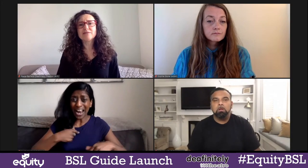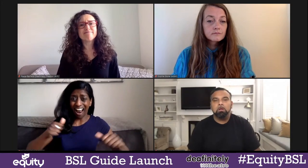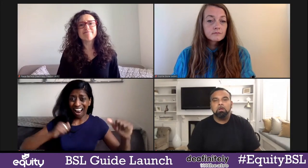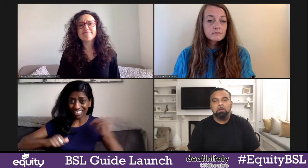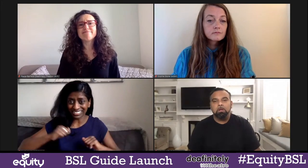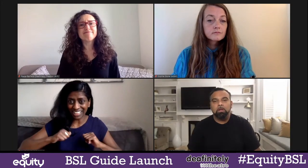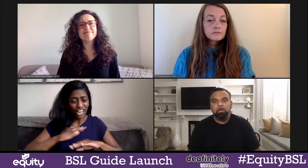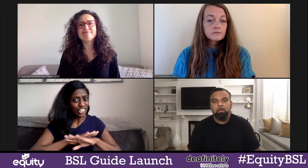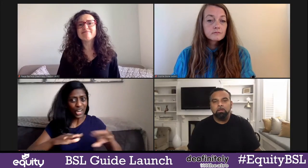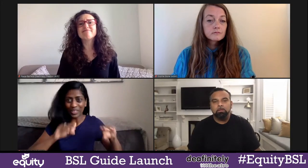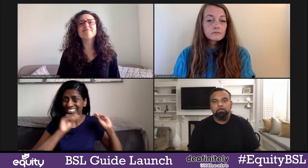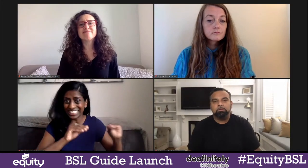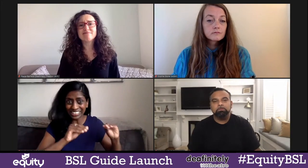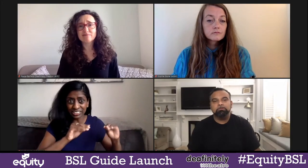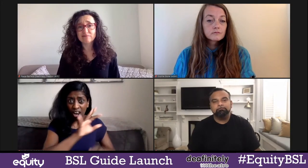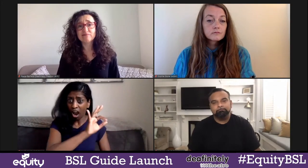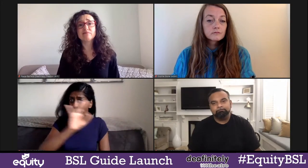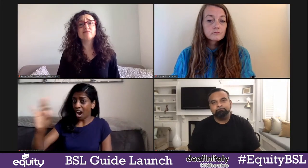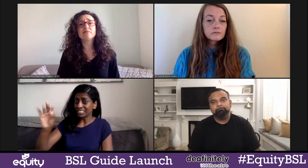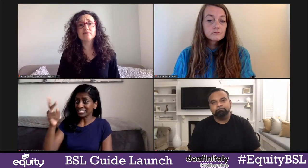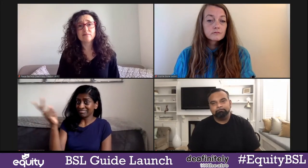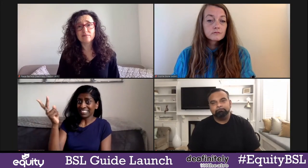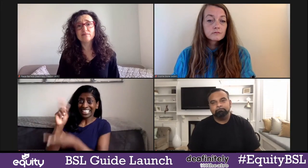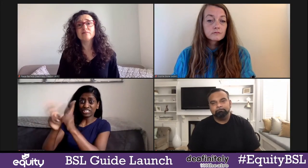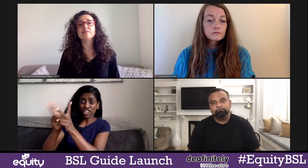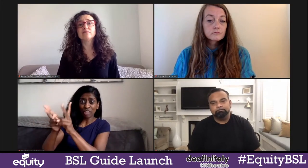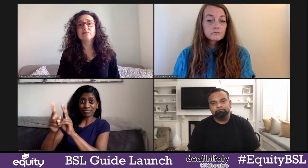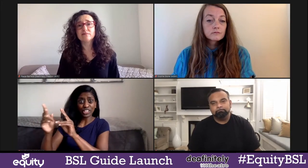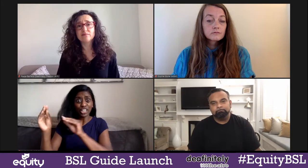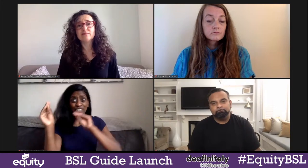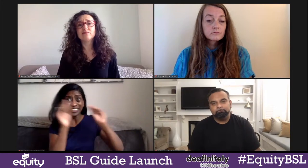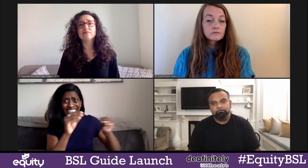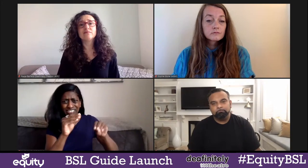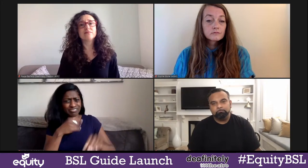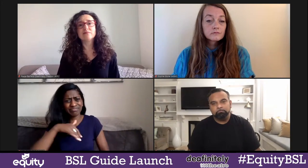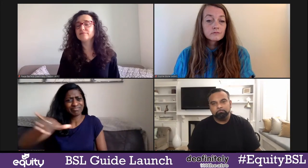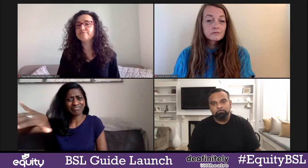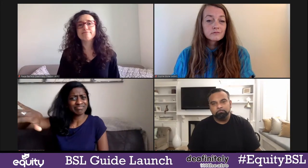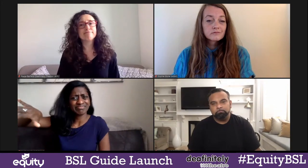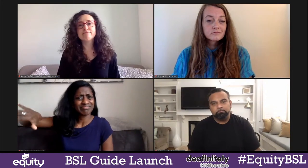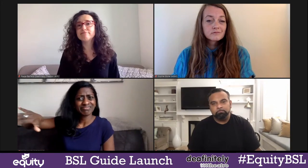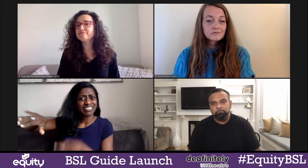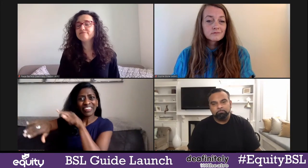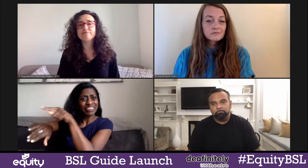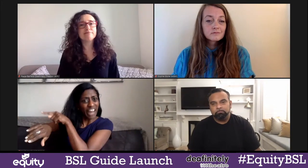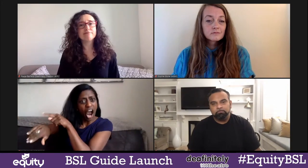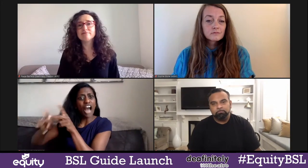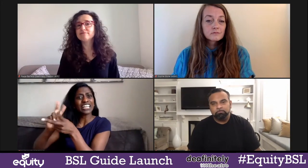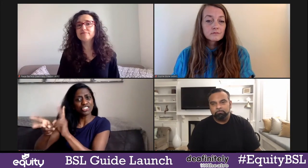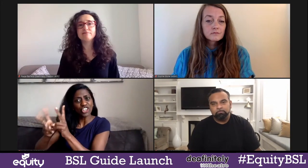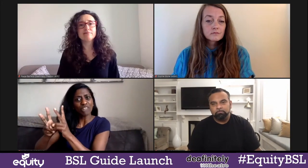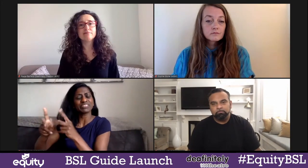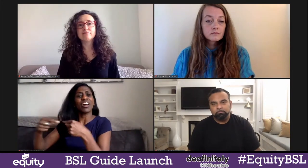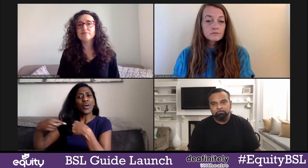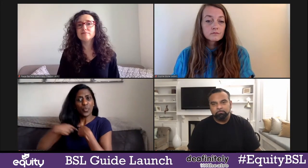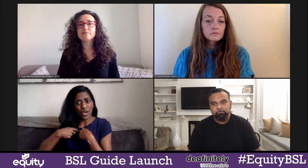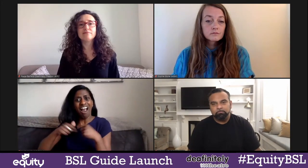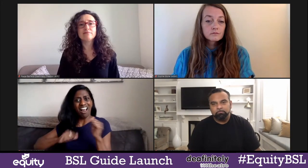the actor to sign. I'm an actor, not a teacher. And then they ask the interpreters, can you teach this actor